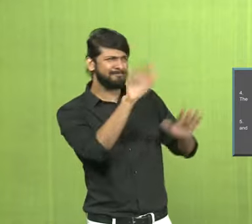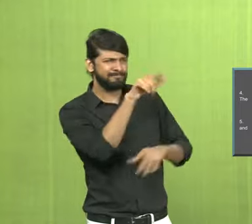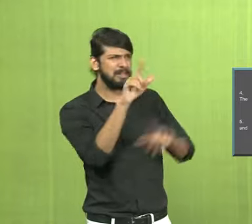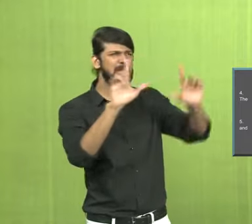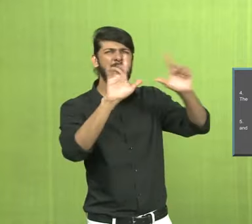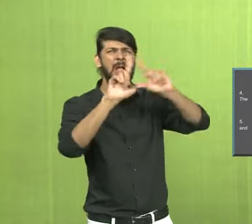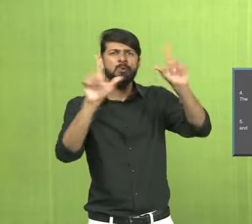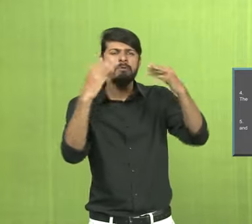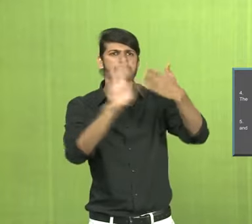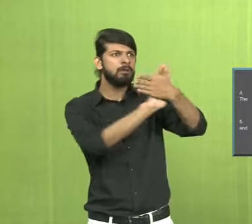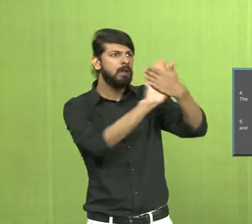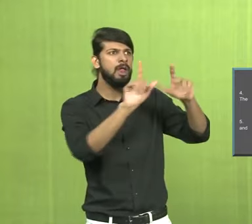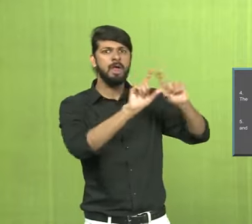the main inside wall of the house.